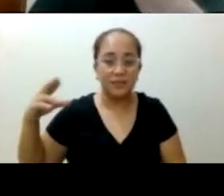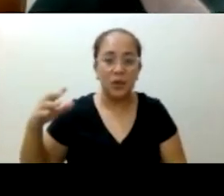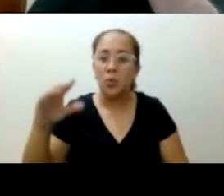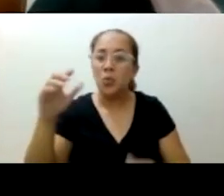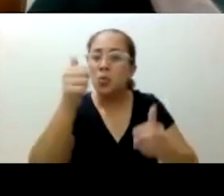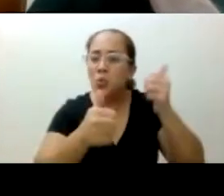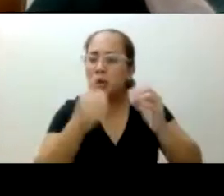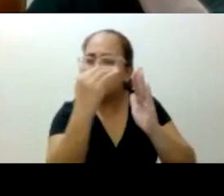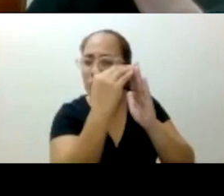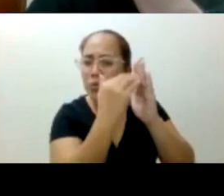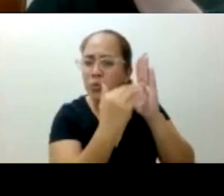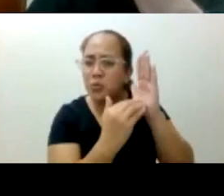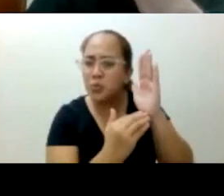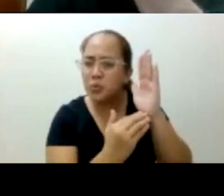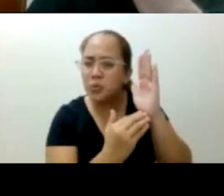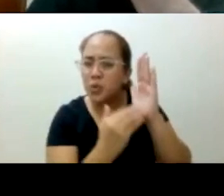goes?